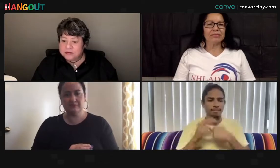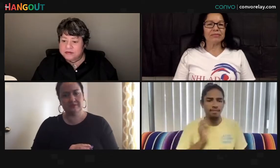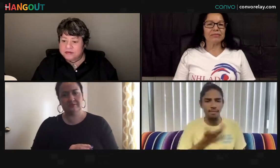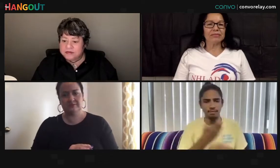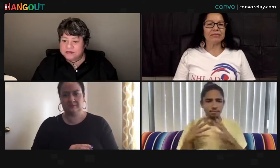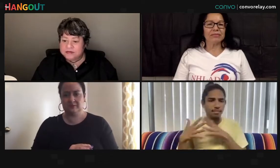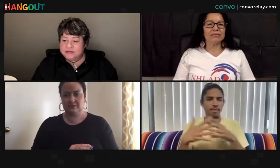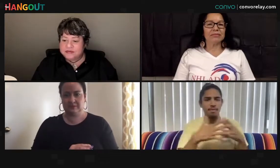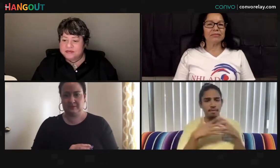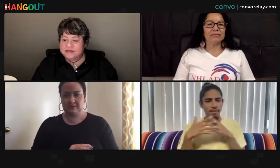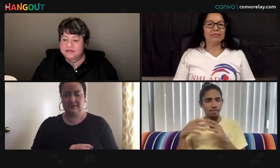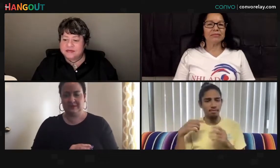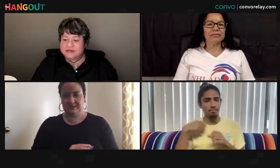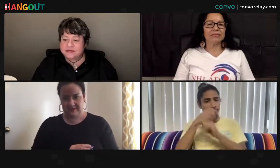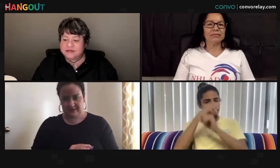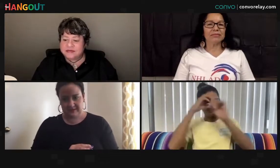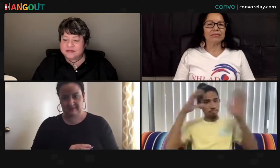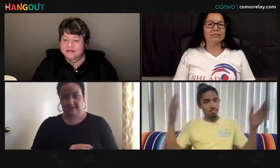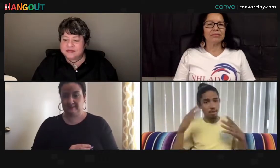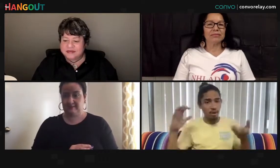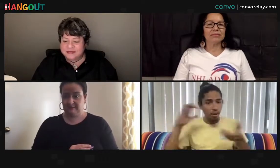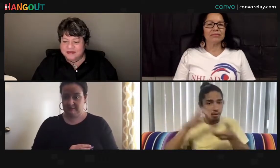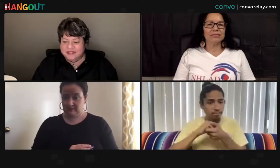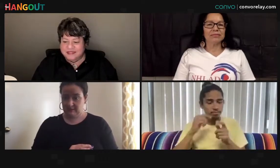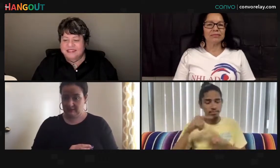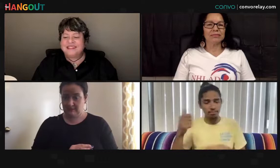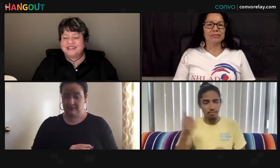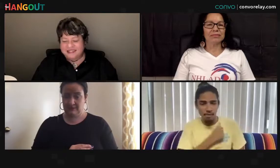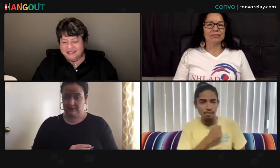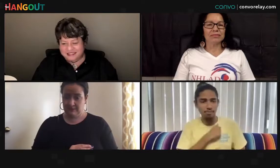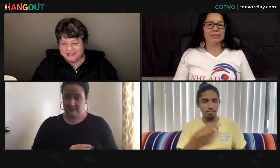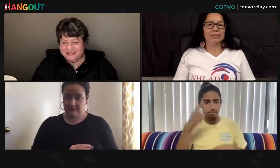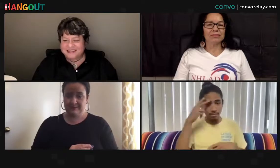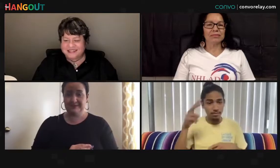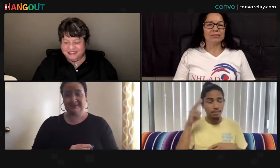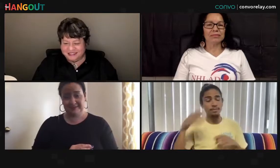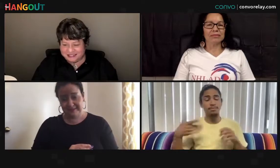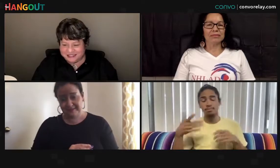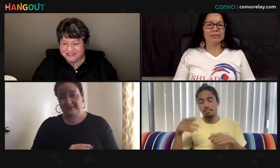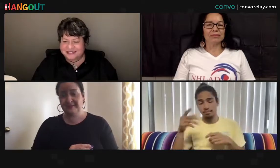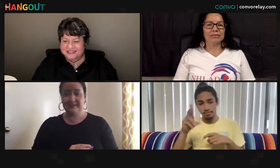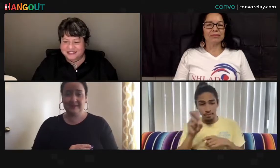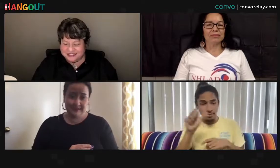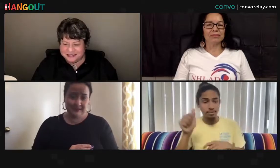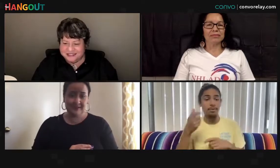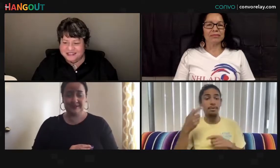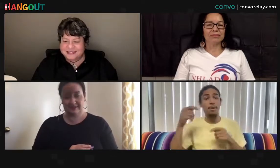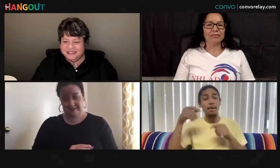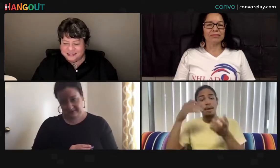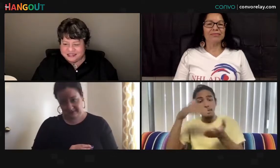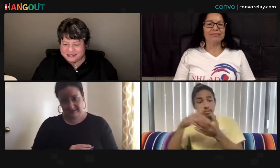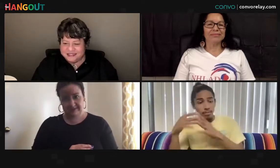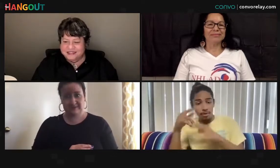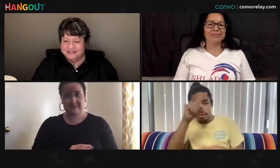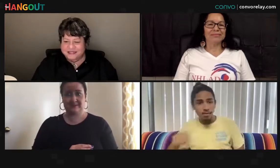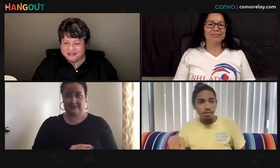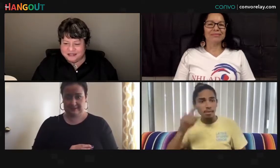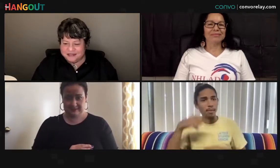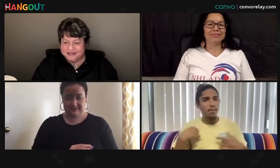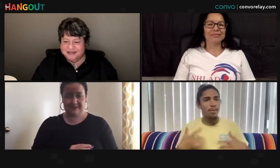This is Celso. We definitely want to. I'm thinking about Mexico and the United States